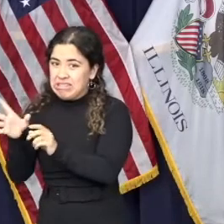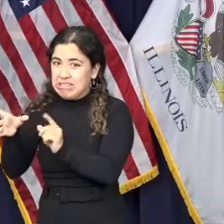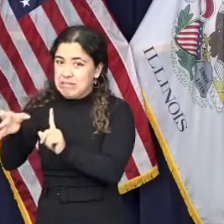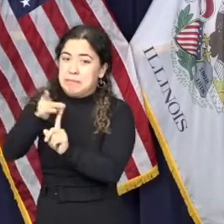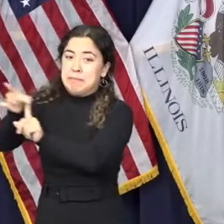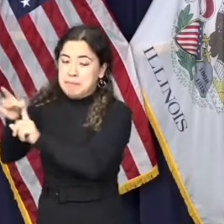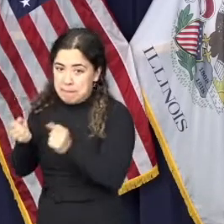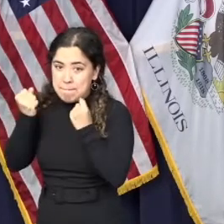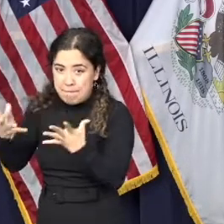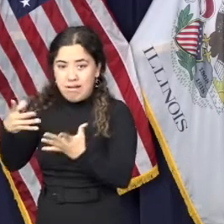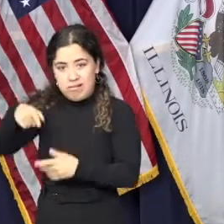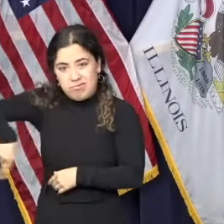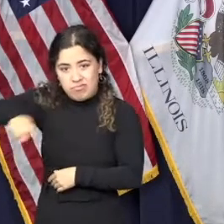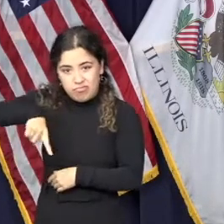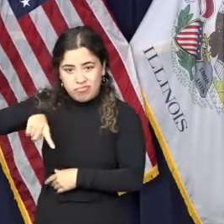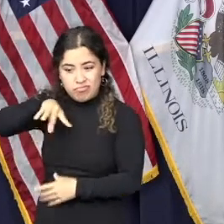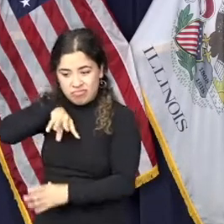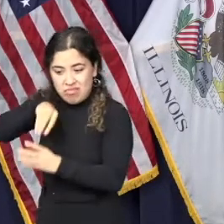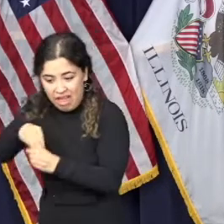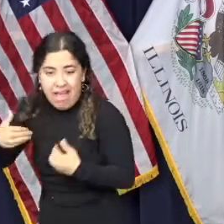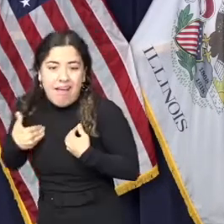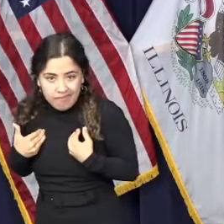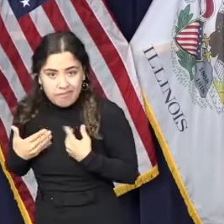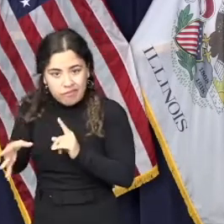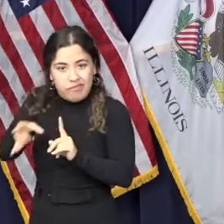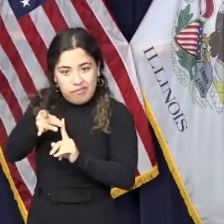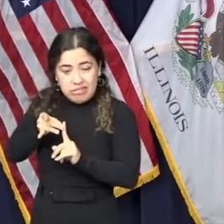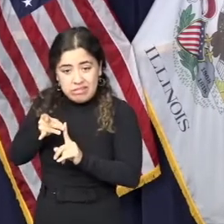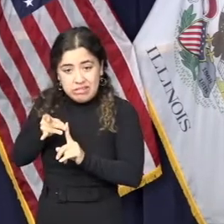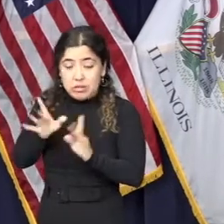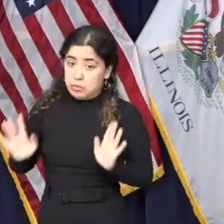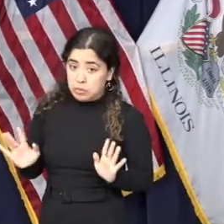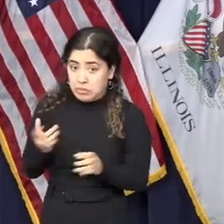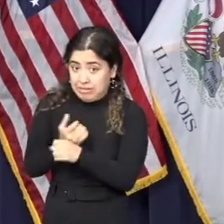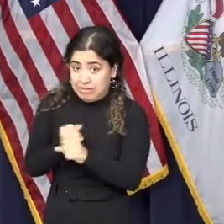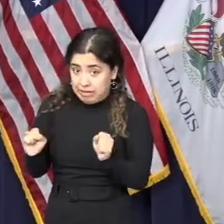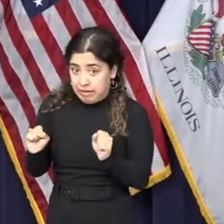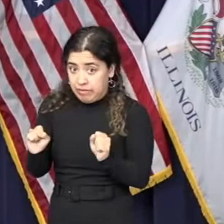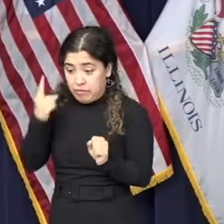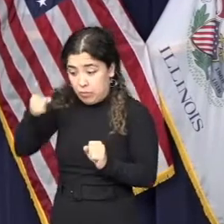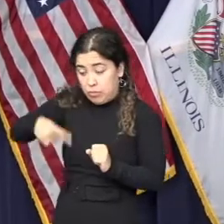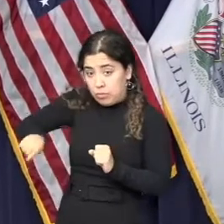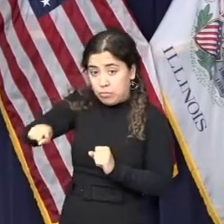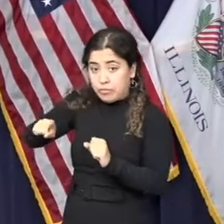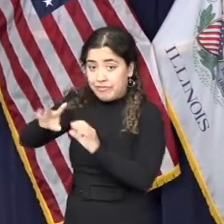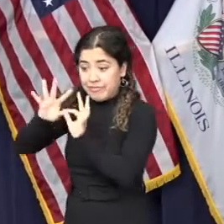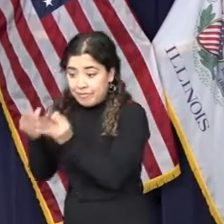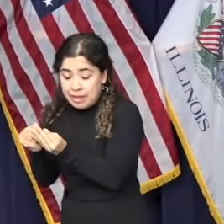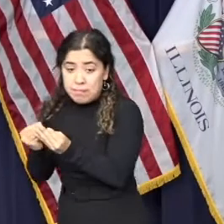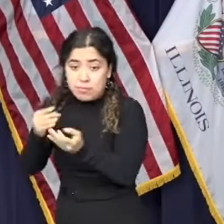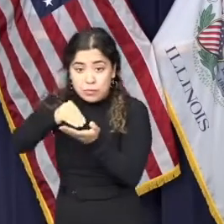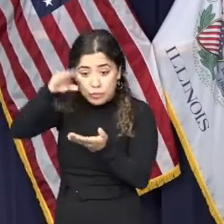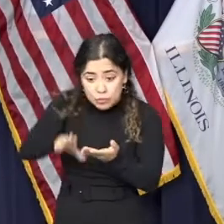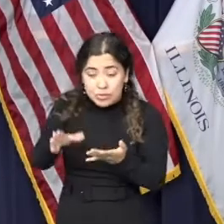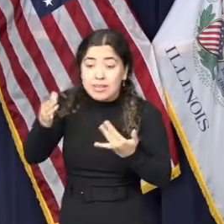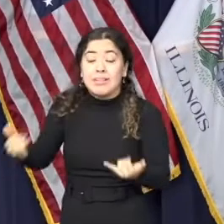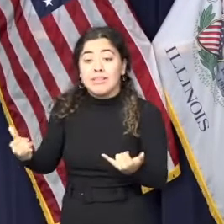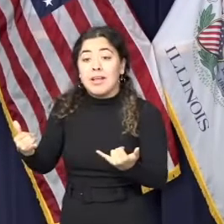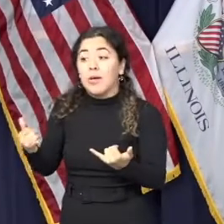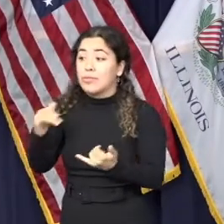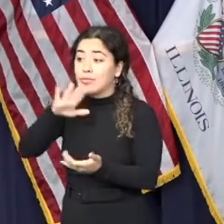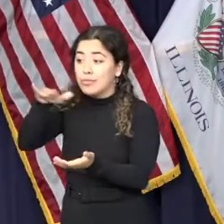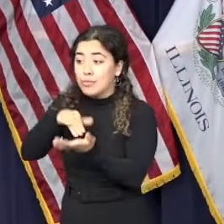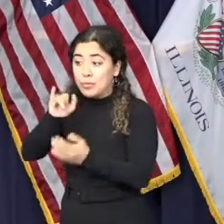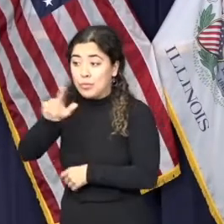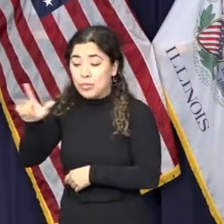its own, and for the safety of its players and families, the Central Illinois Youth Football League entirely canceled its youth